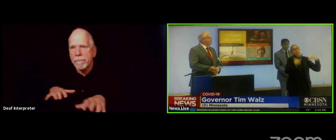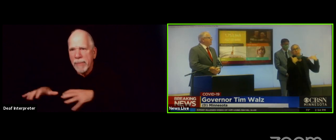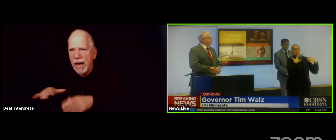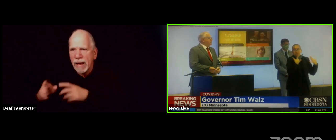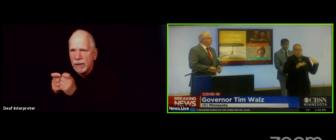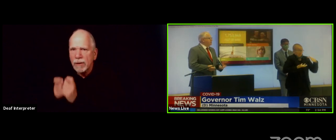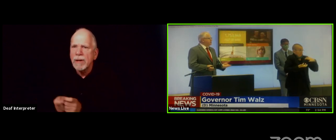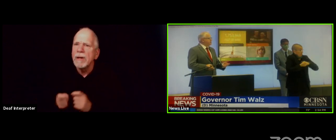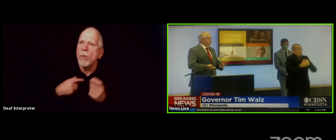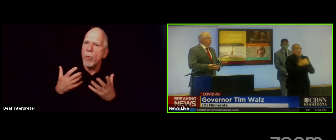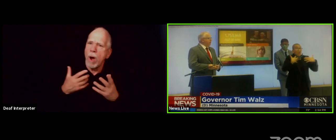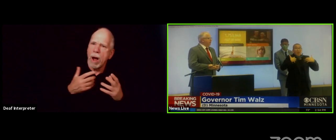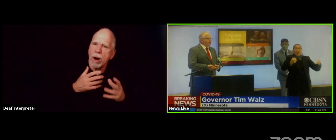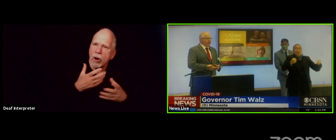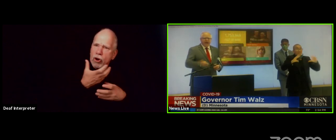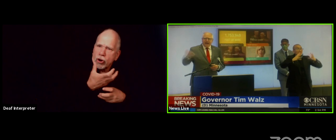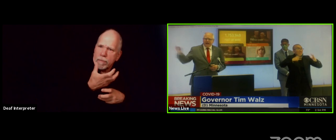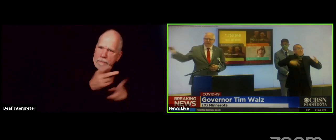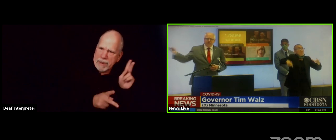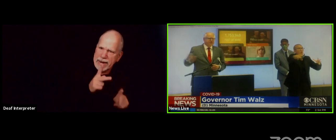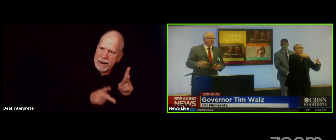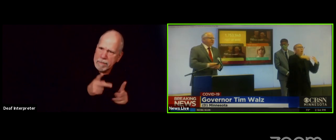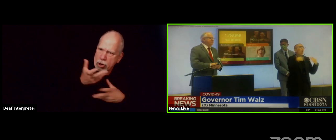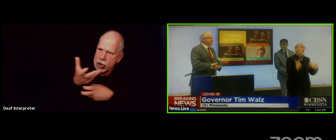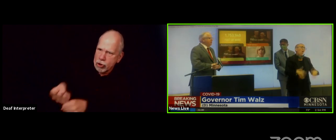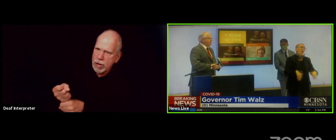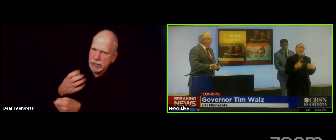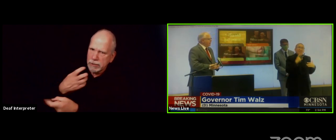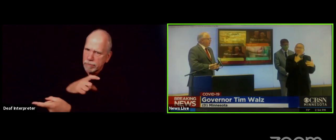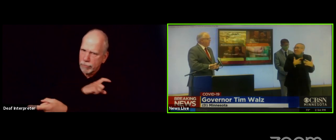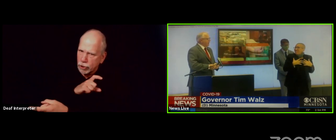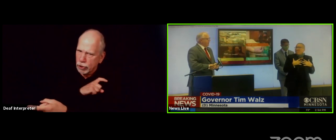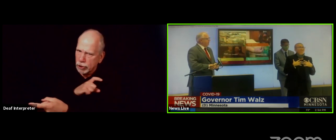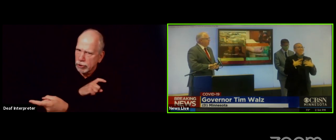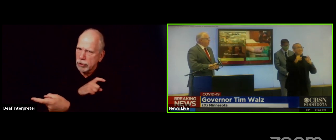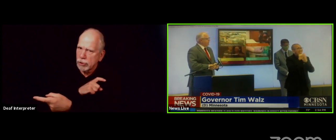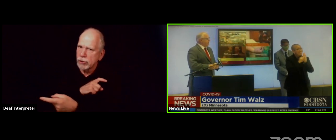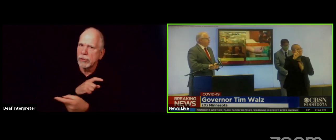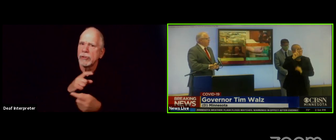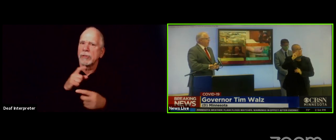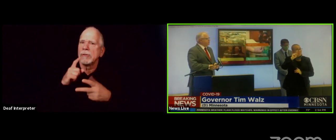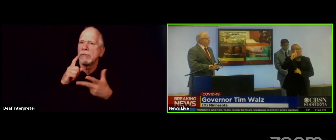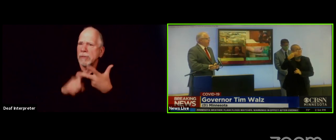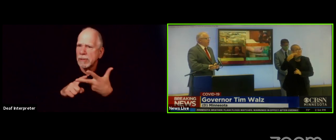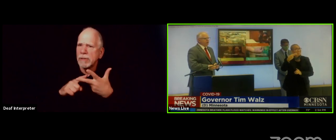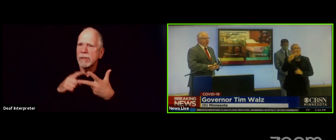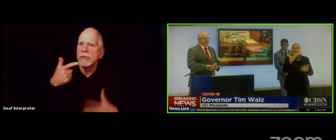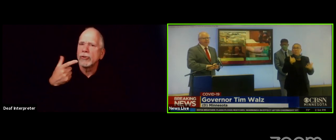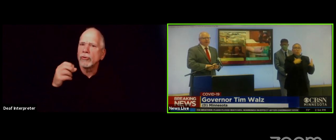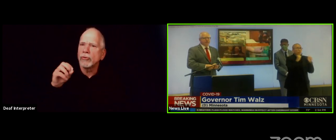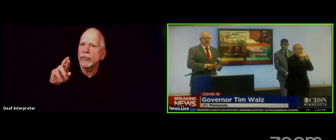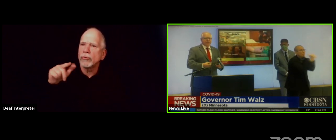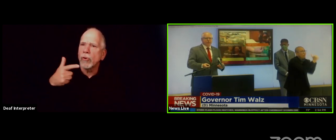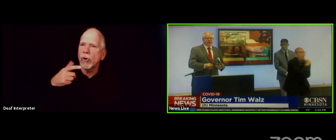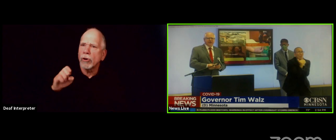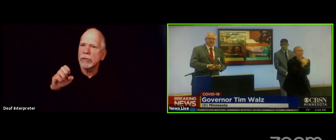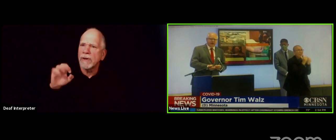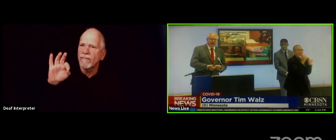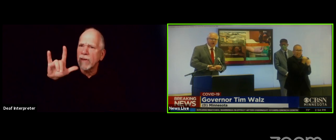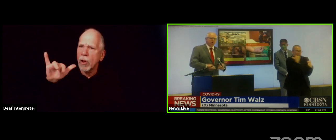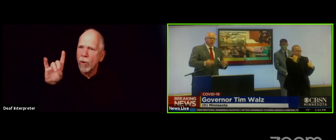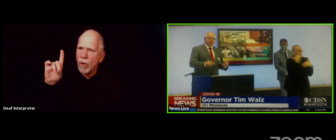delivery system in the other systems that were out there, and using the state's Department of Health to get this right. So now we are in that place where that moonshot